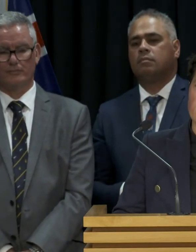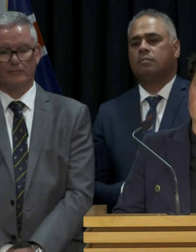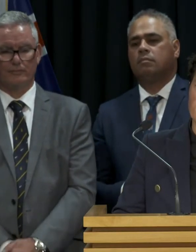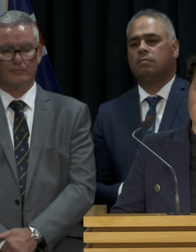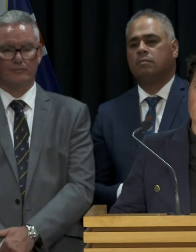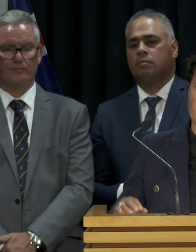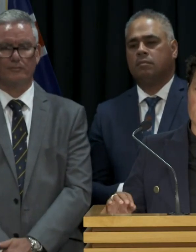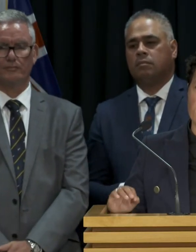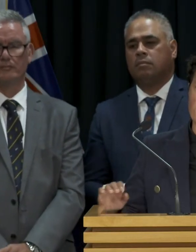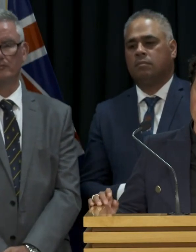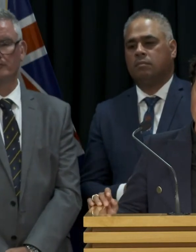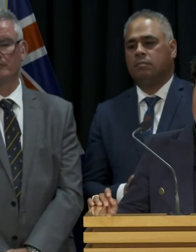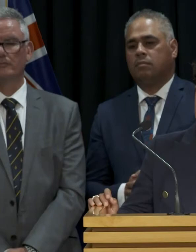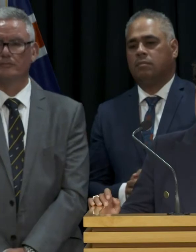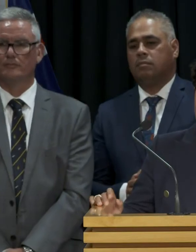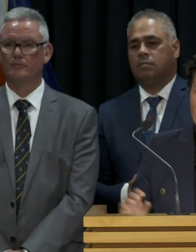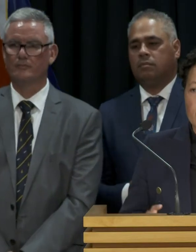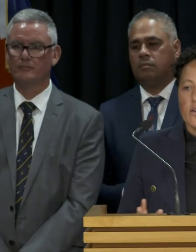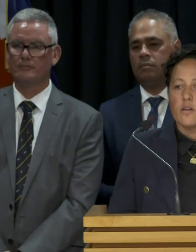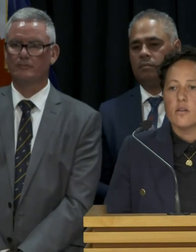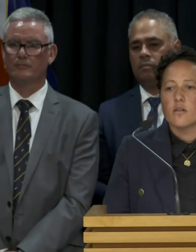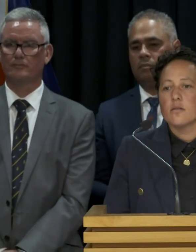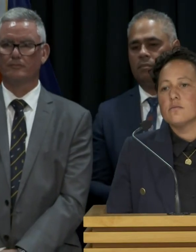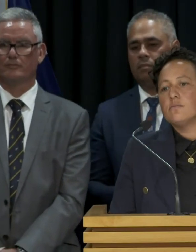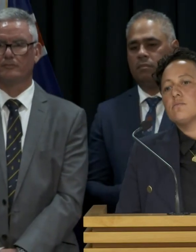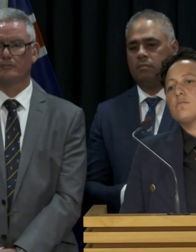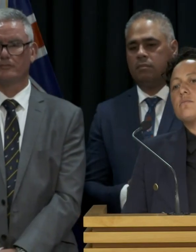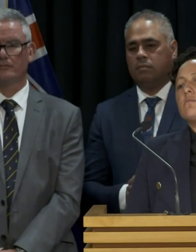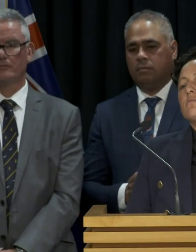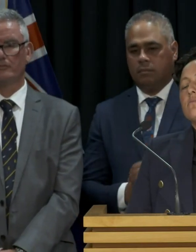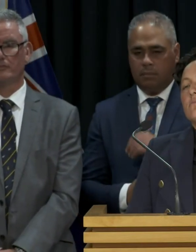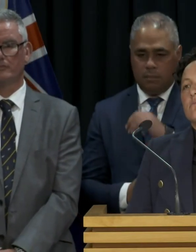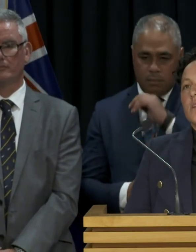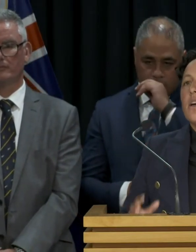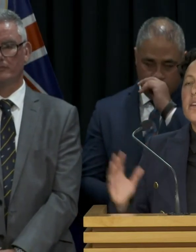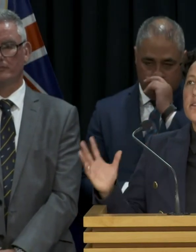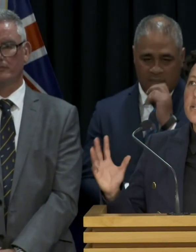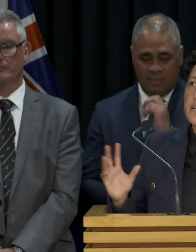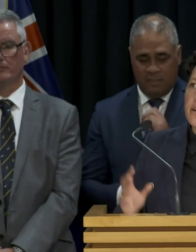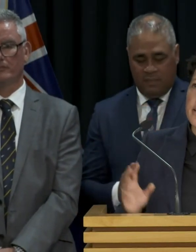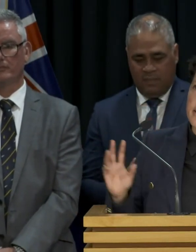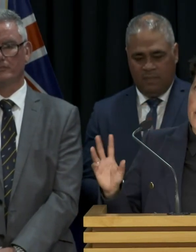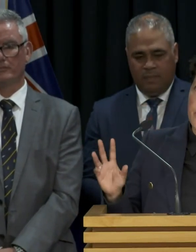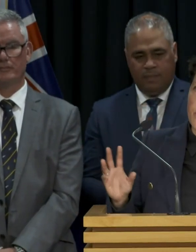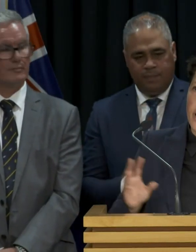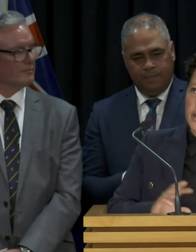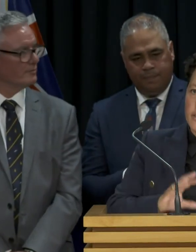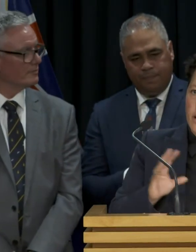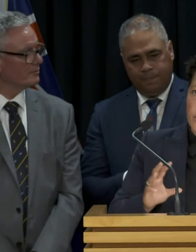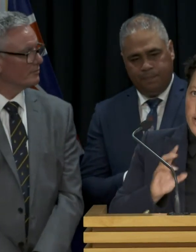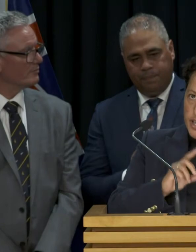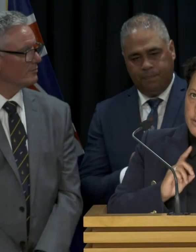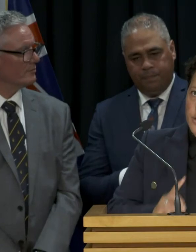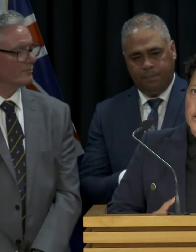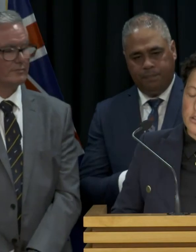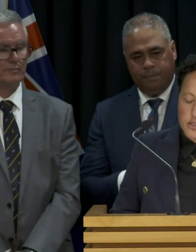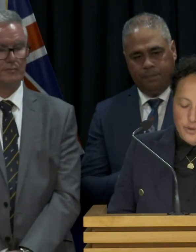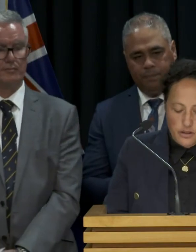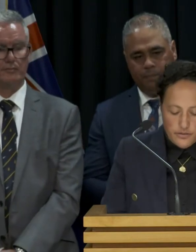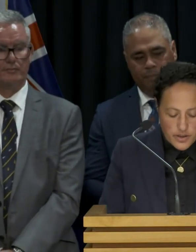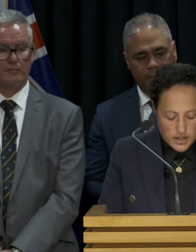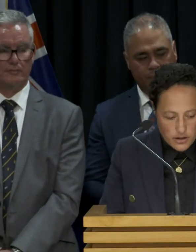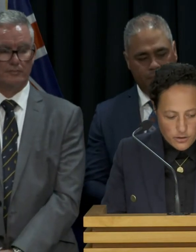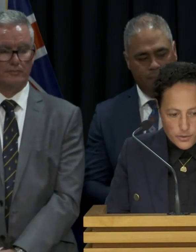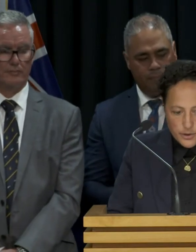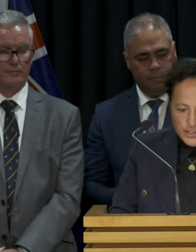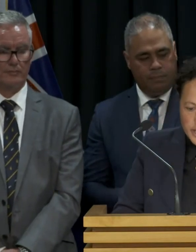Is it stuff like greater recognition of stewardship or customary rights? And stuff like There's that? a really great example, and I again want to acknowledge the work